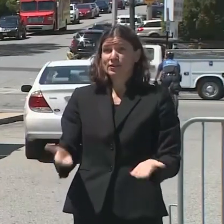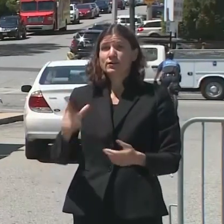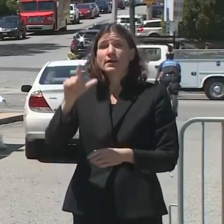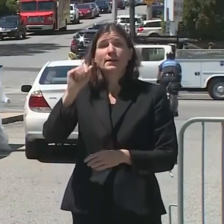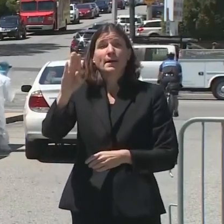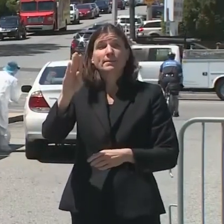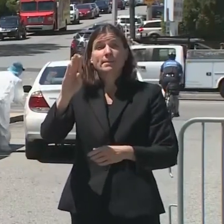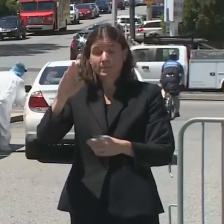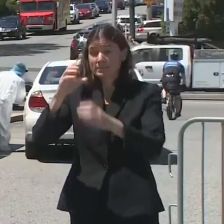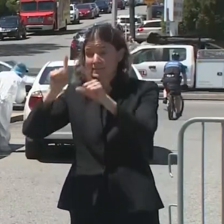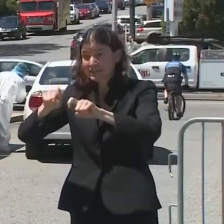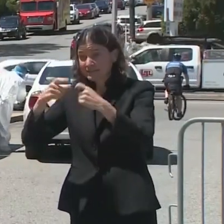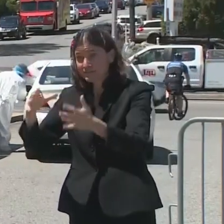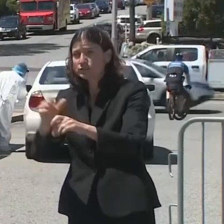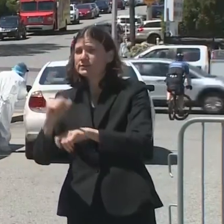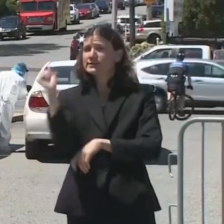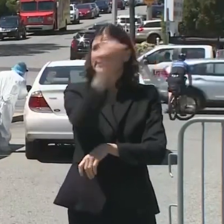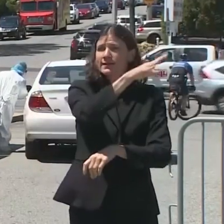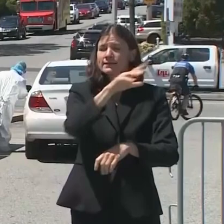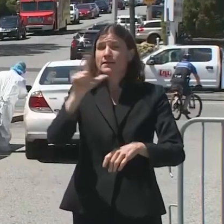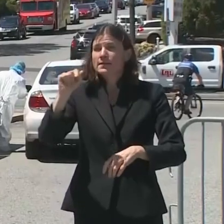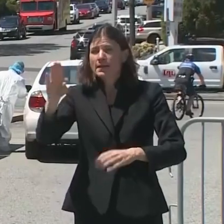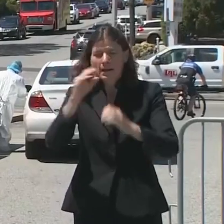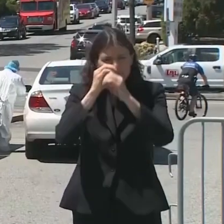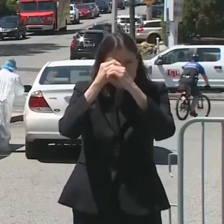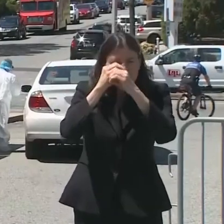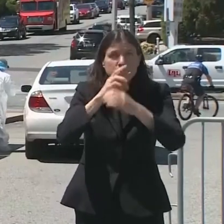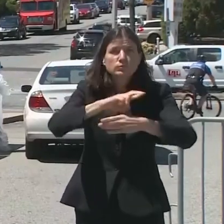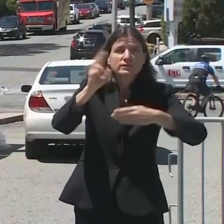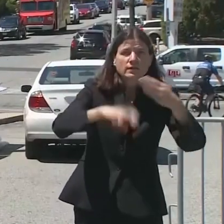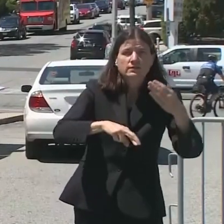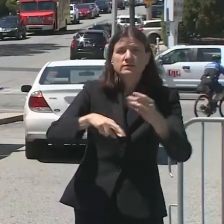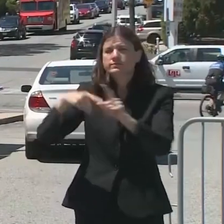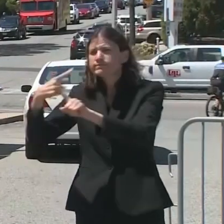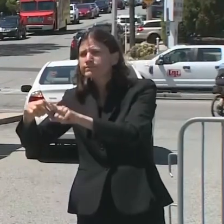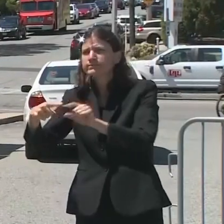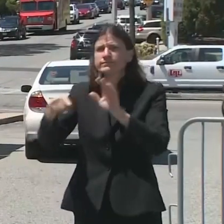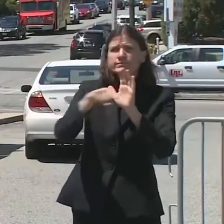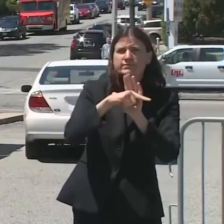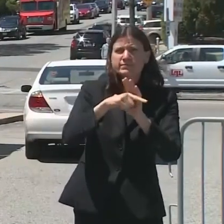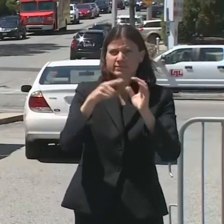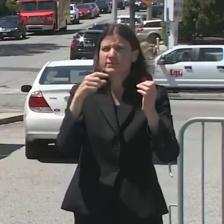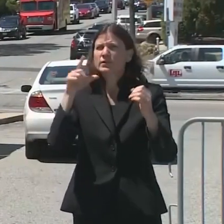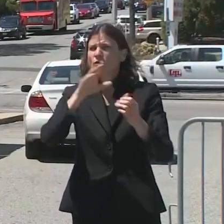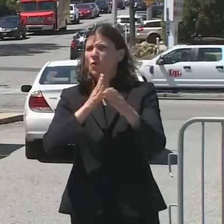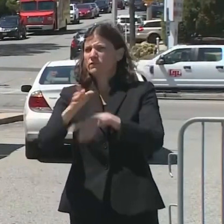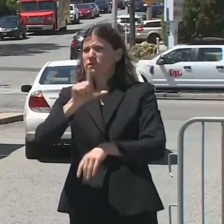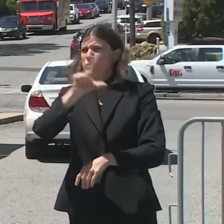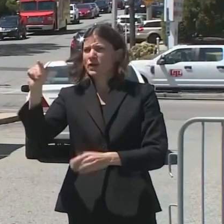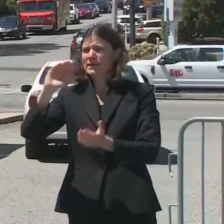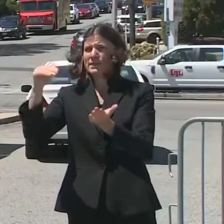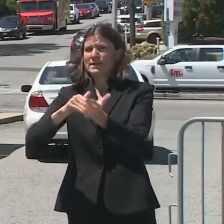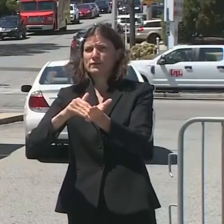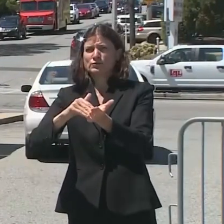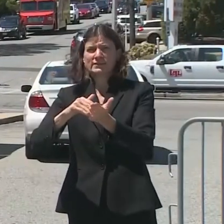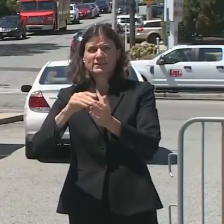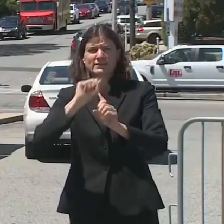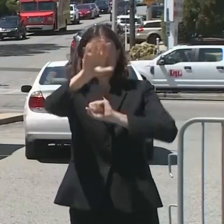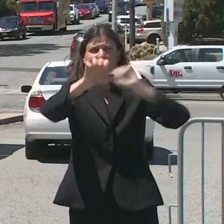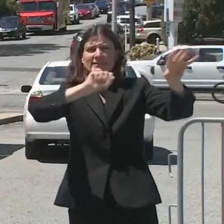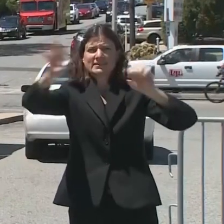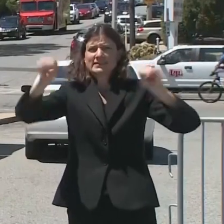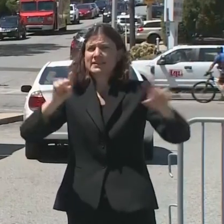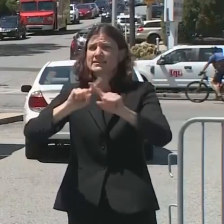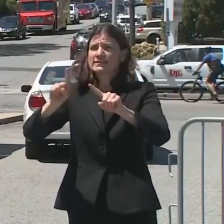about 30,000 tests per day. The labs are currently utilizing and testing somewhere between, 8